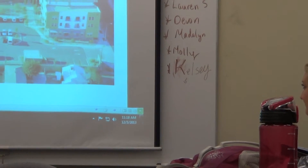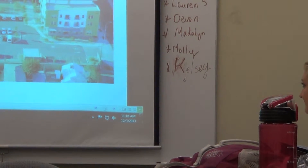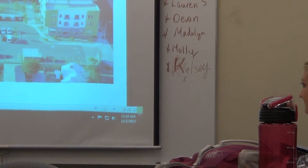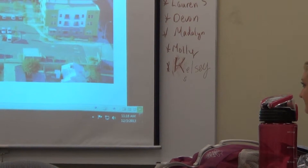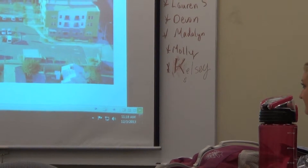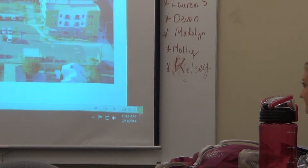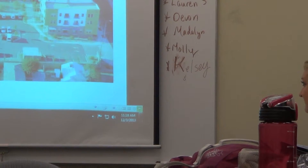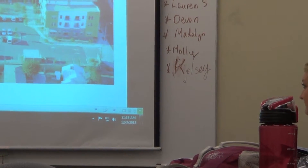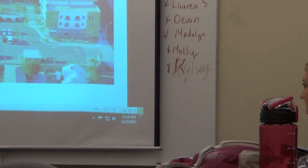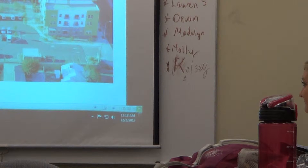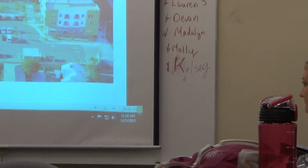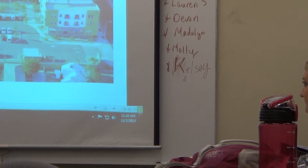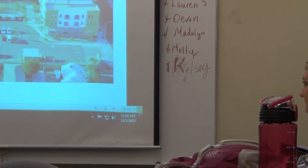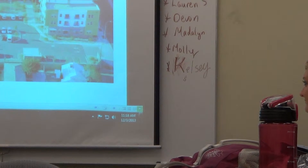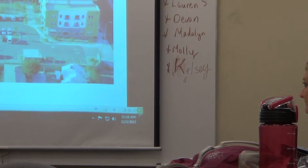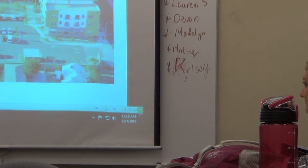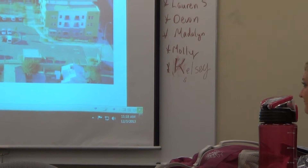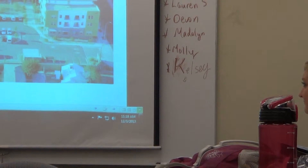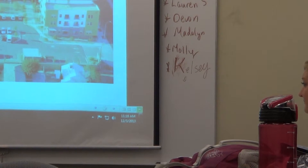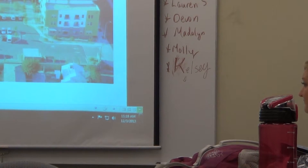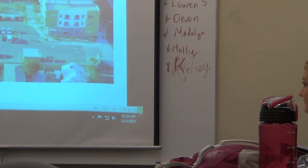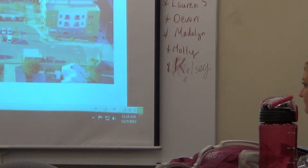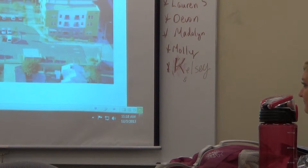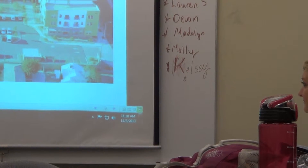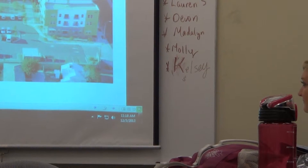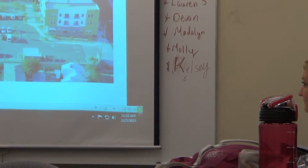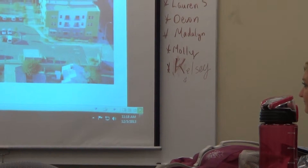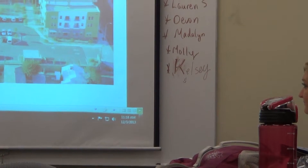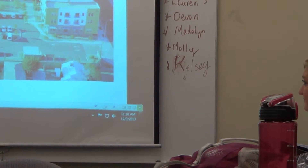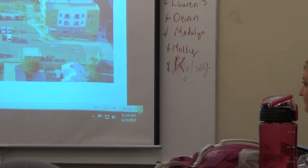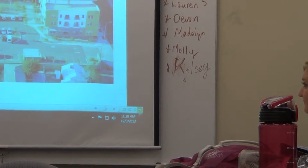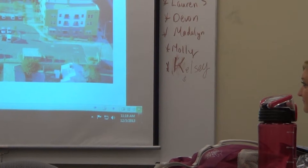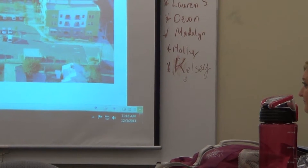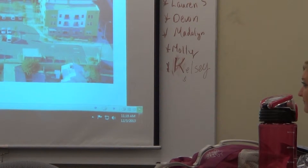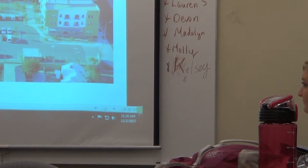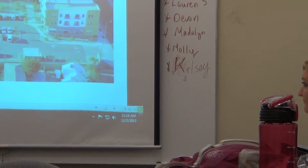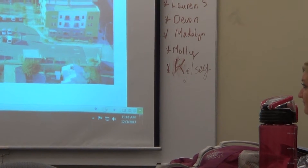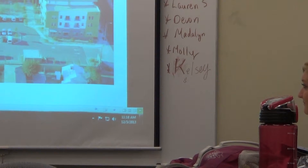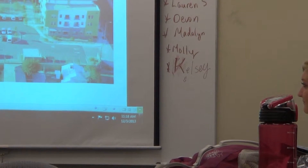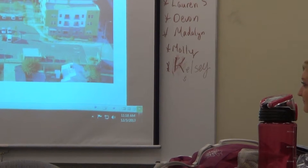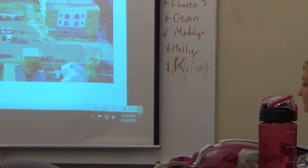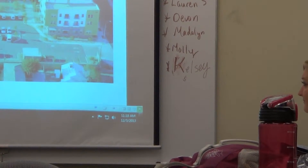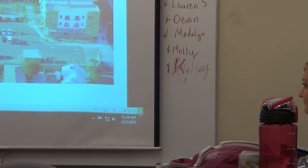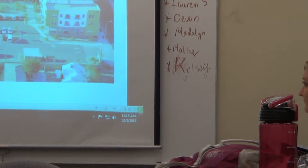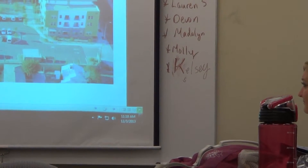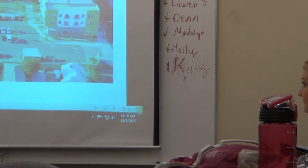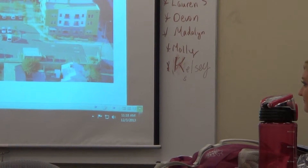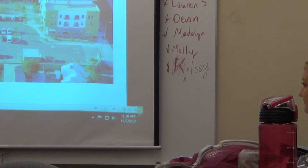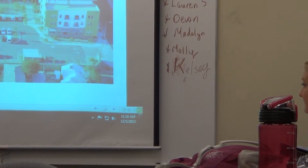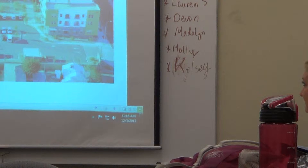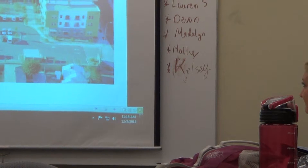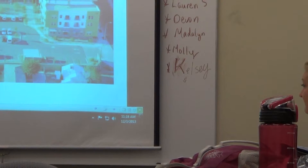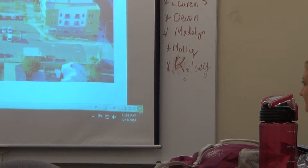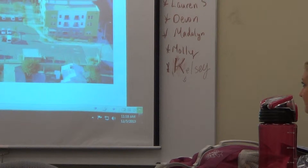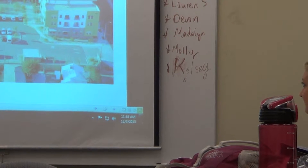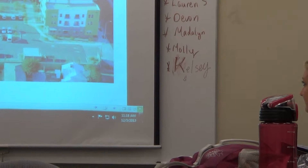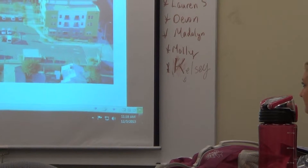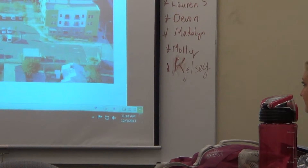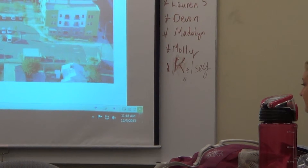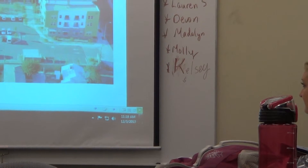That's just not a great color for me, I think. I prefer softer tones. Pretty colors, not this yellow.